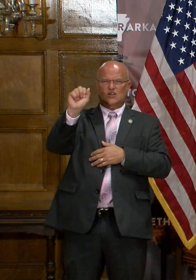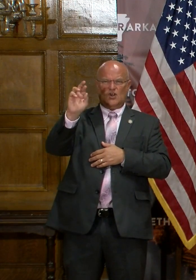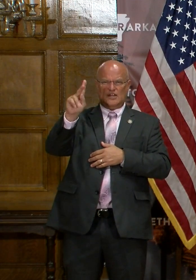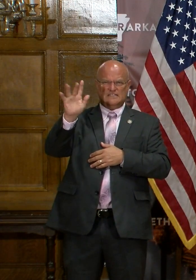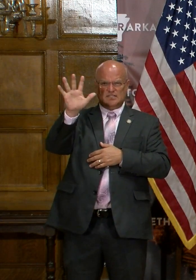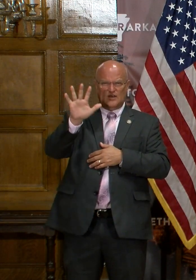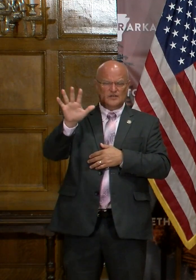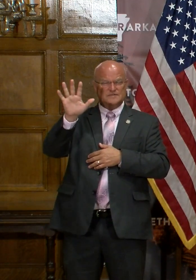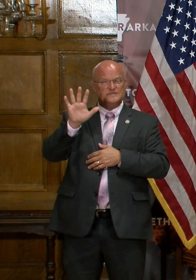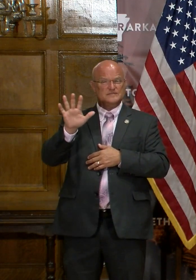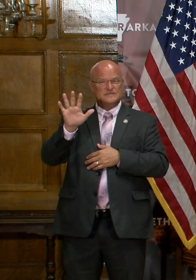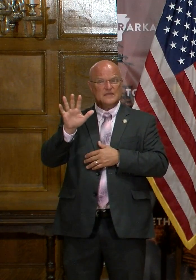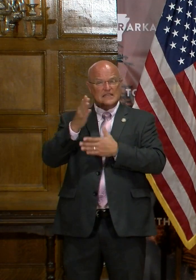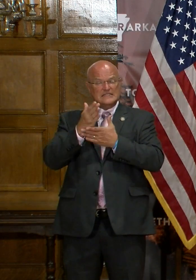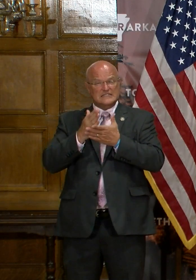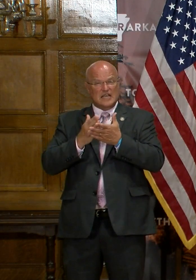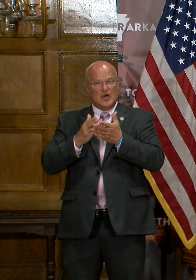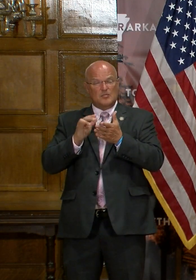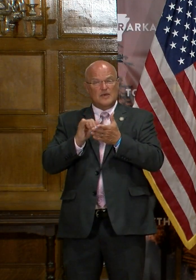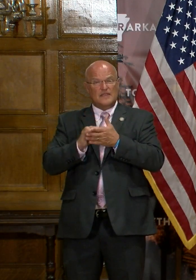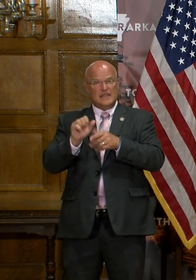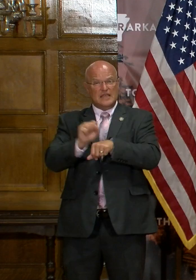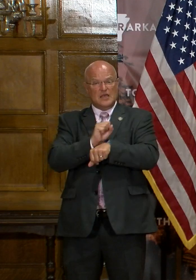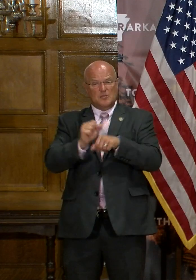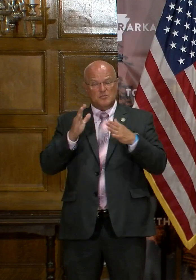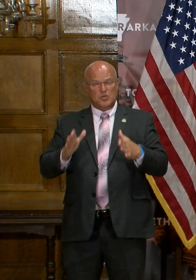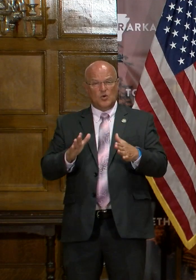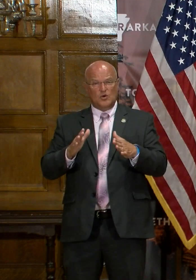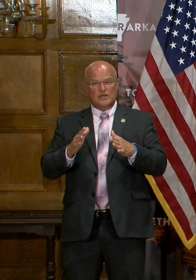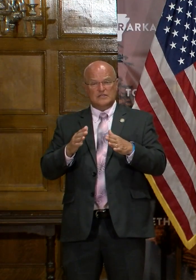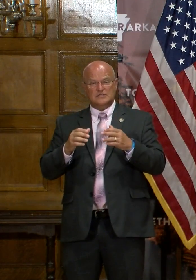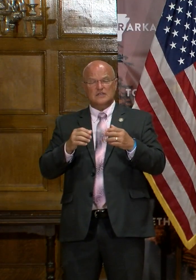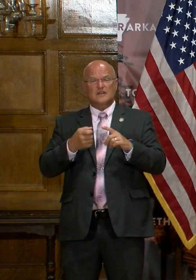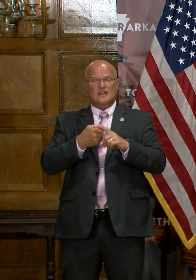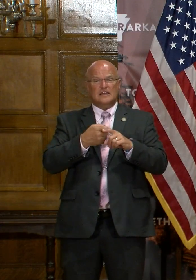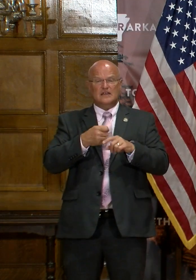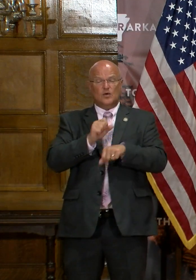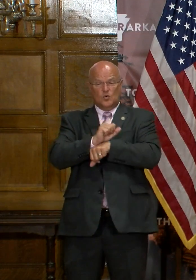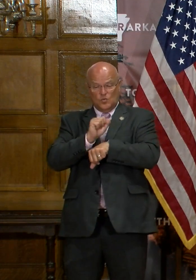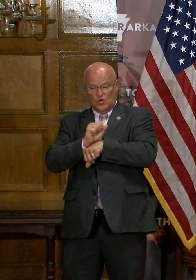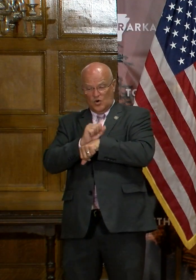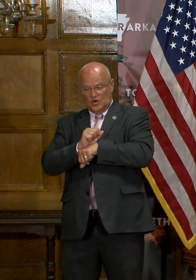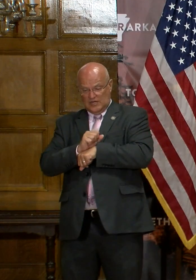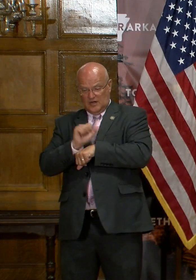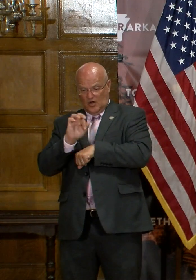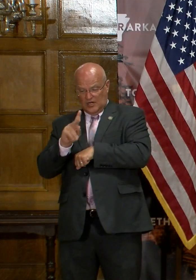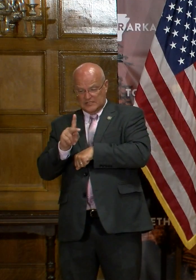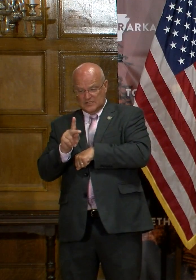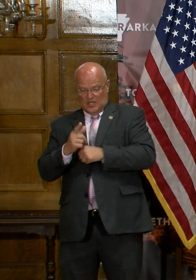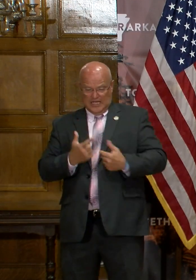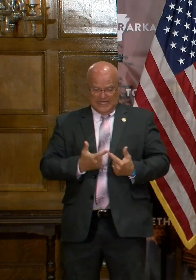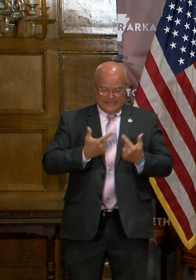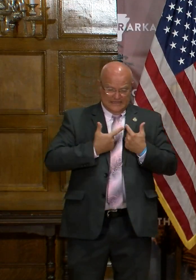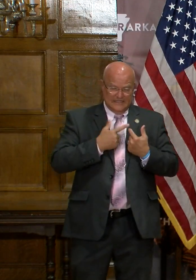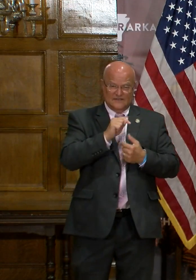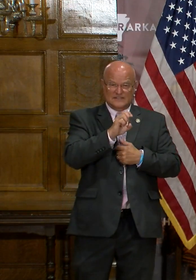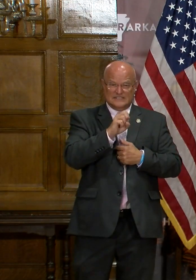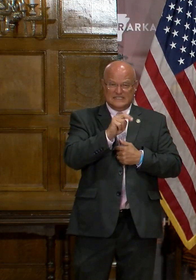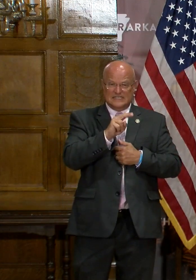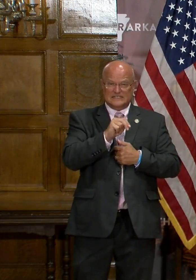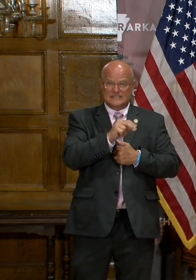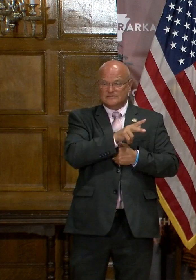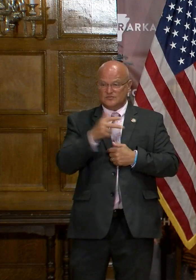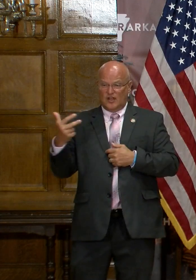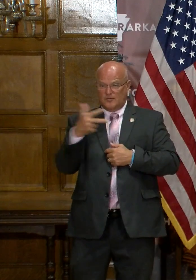Arkansas, some of the employees drive over from Tennessee. And so there is a lot of exchange back